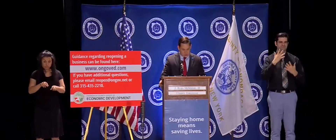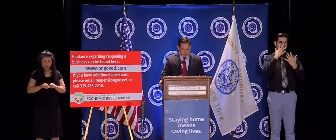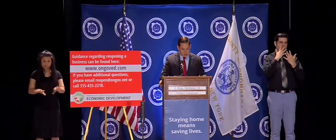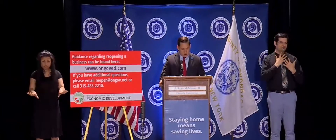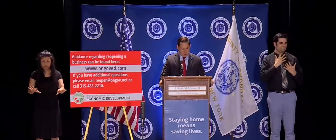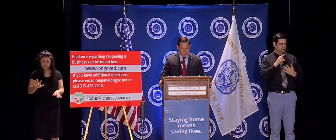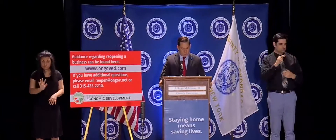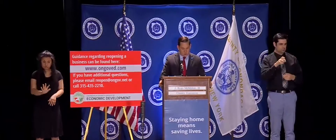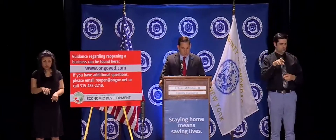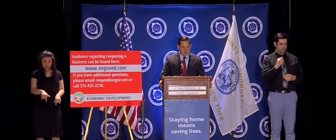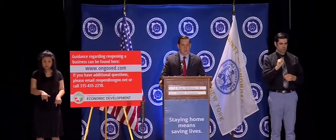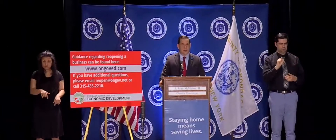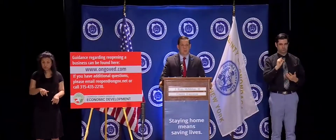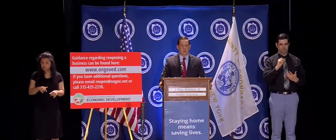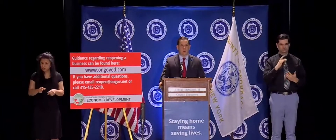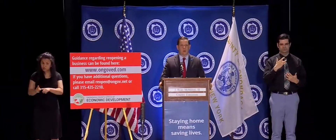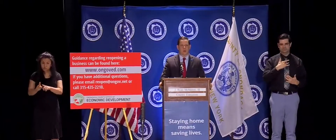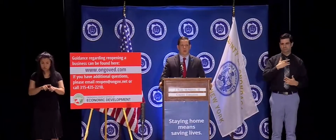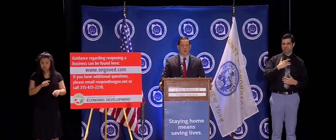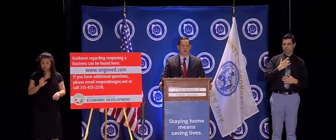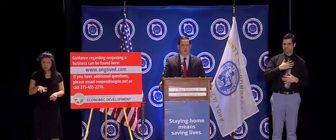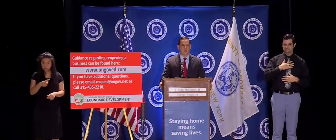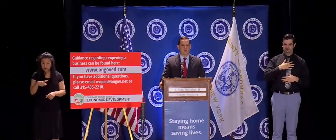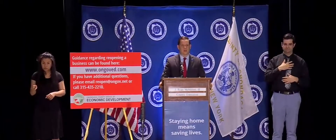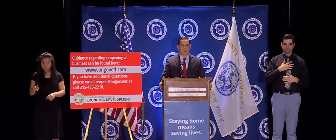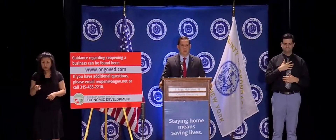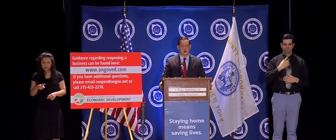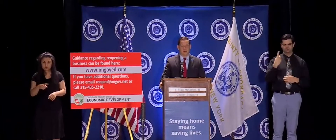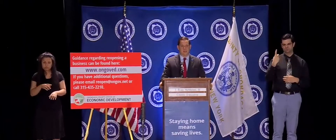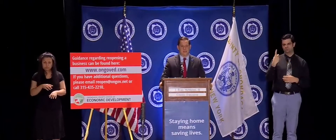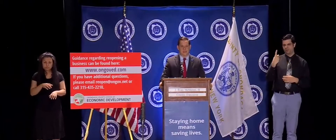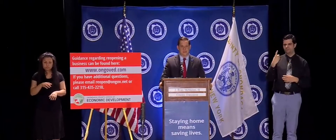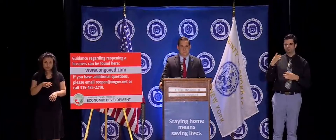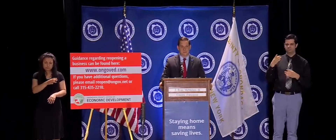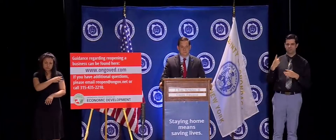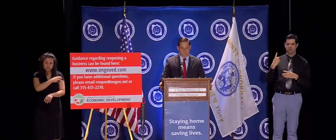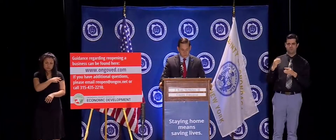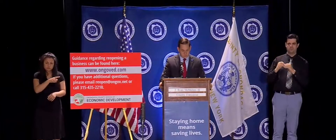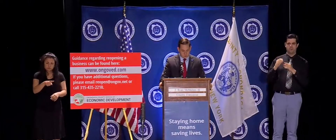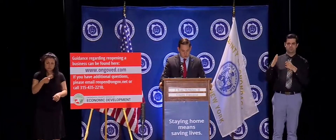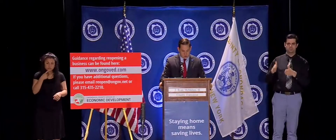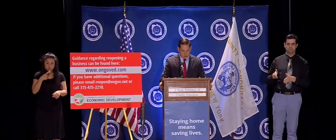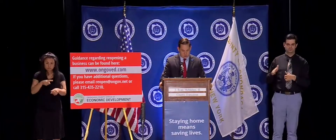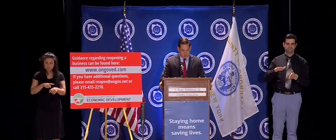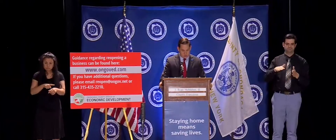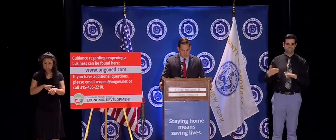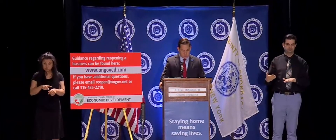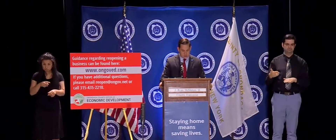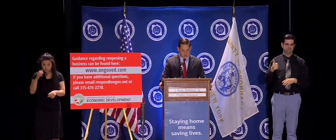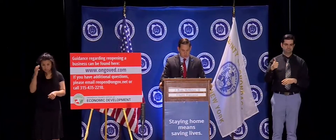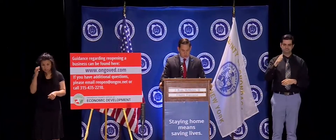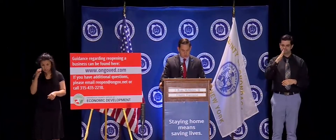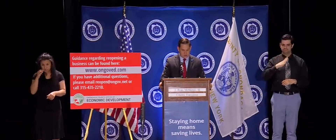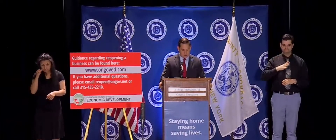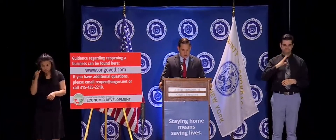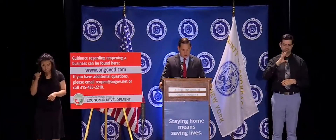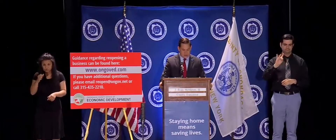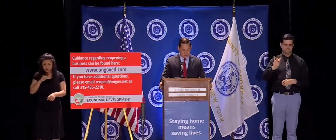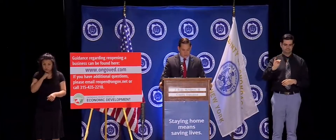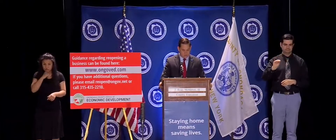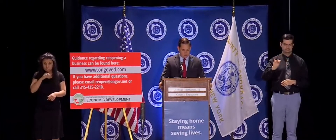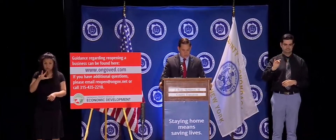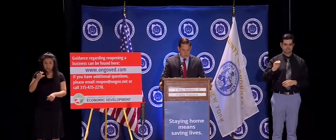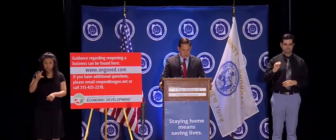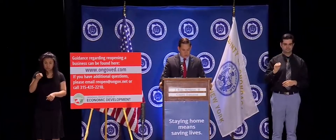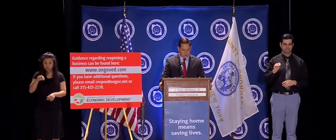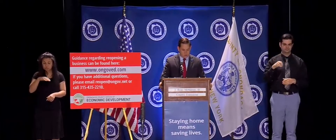us. We've lost a neighbor, Caucasian male in his 80s, in a hospital-related